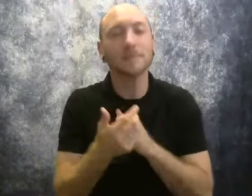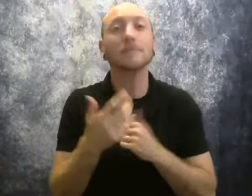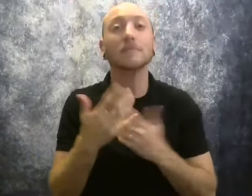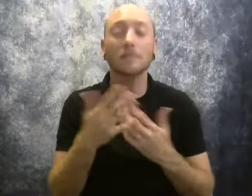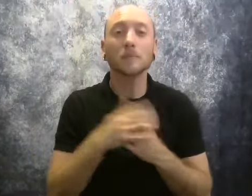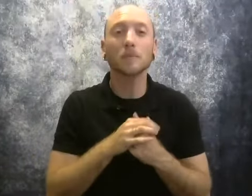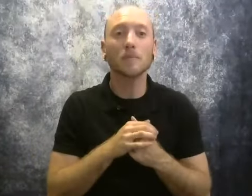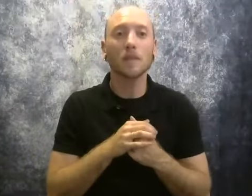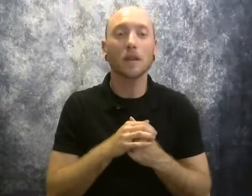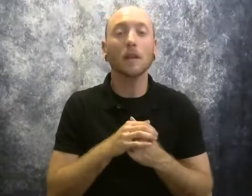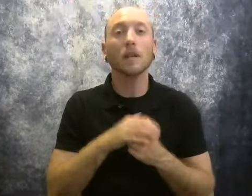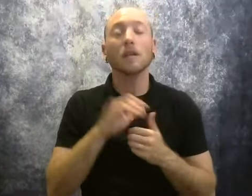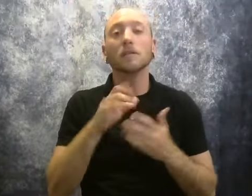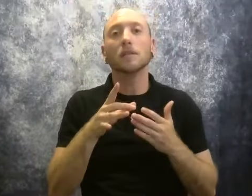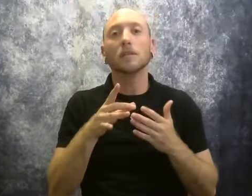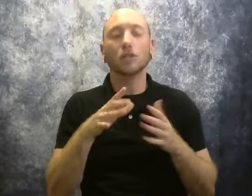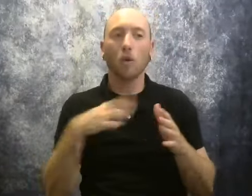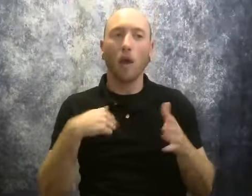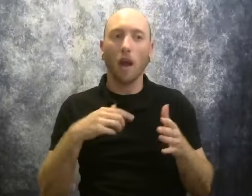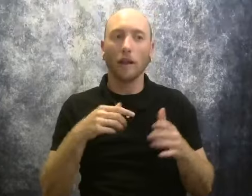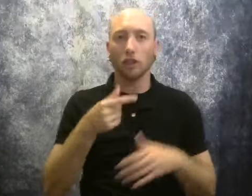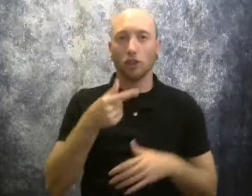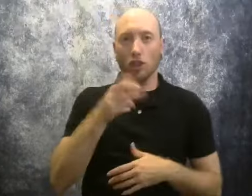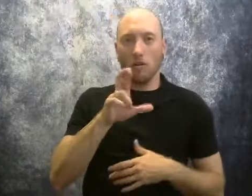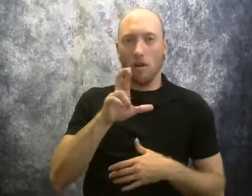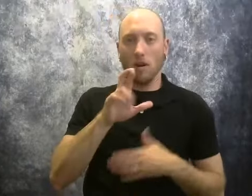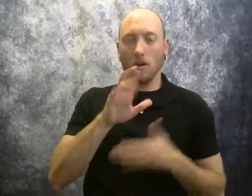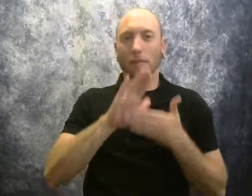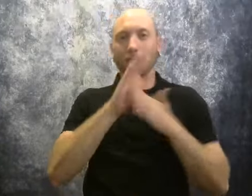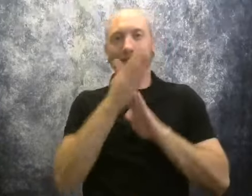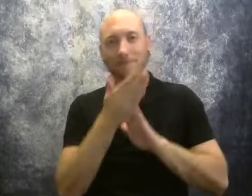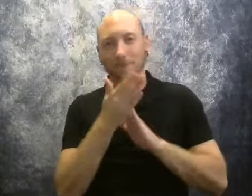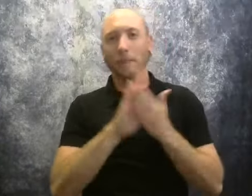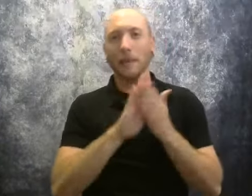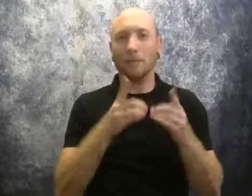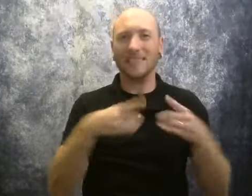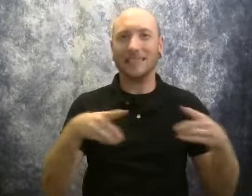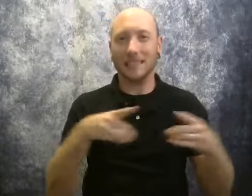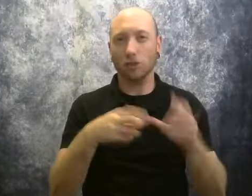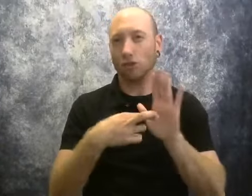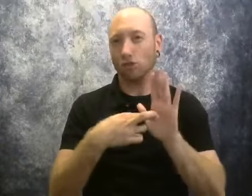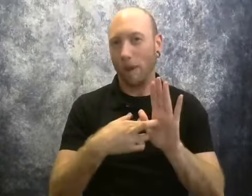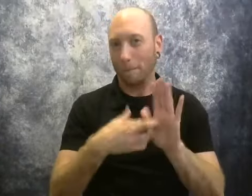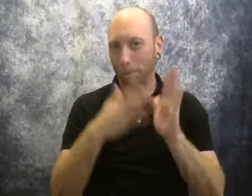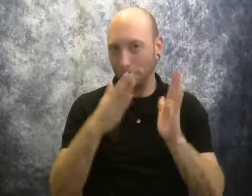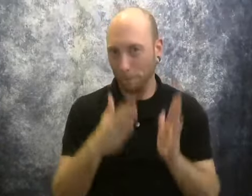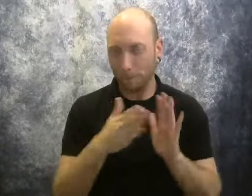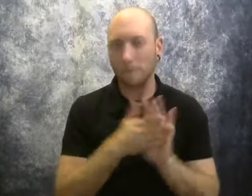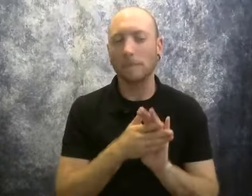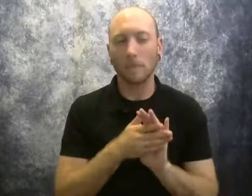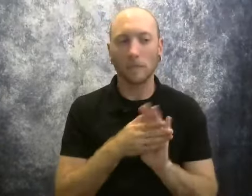am. And so that GR led to district rep at that time. New Zealand had 9